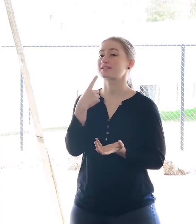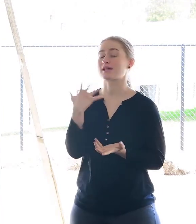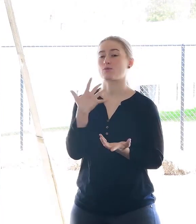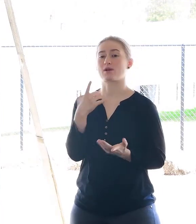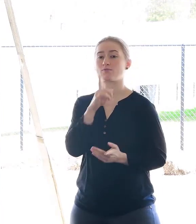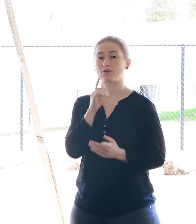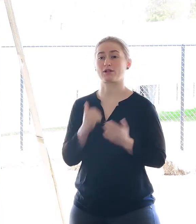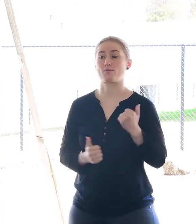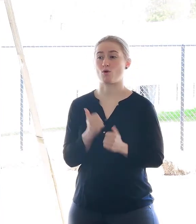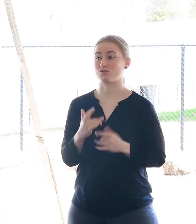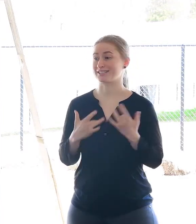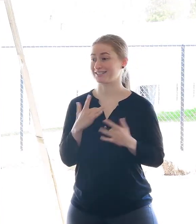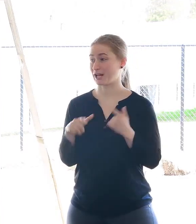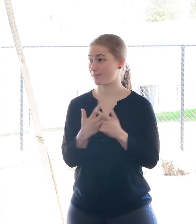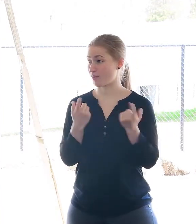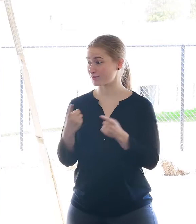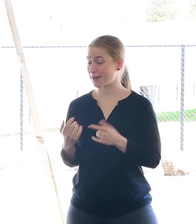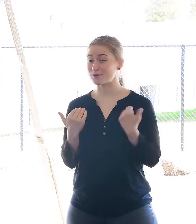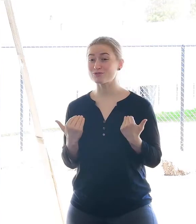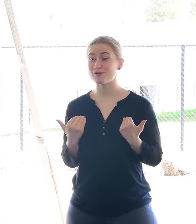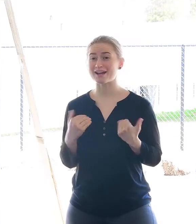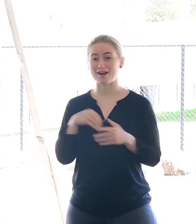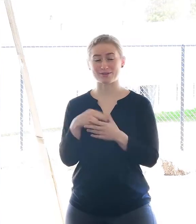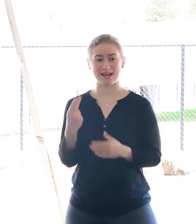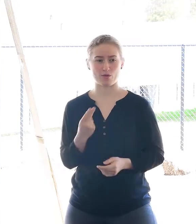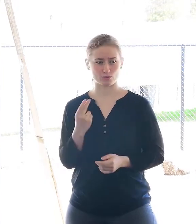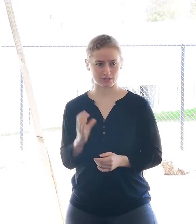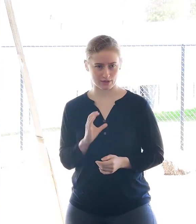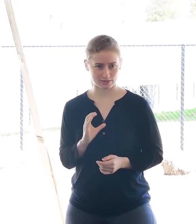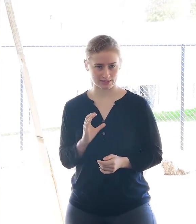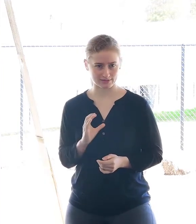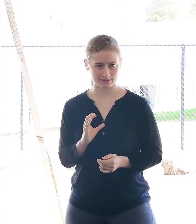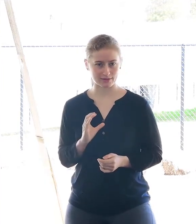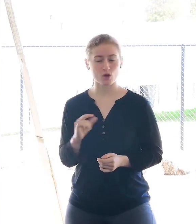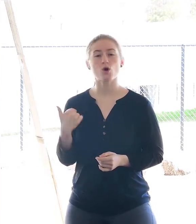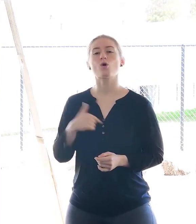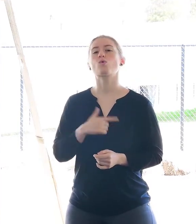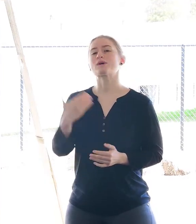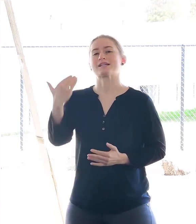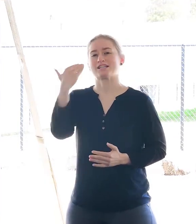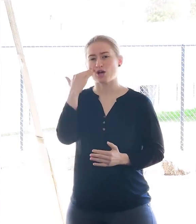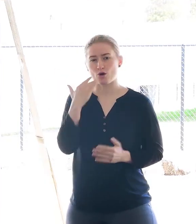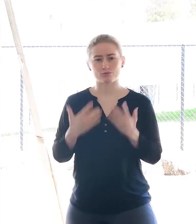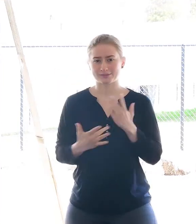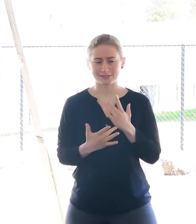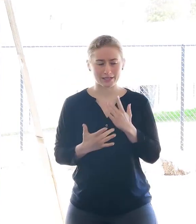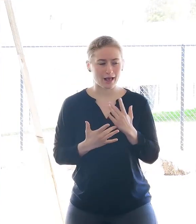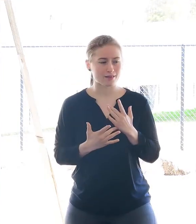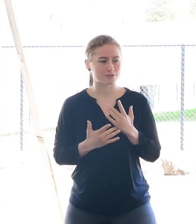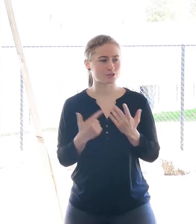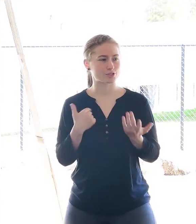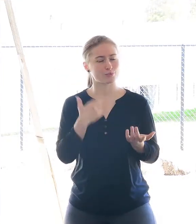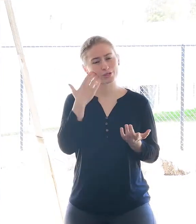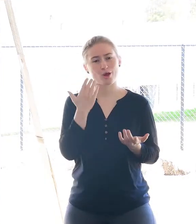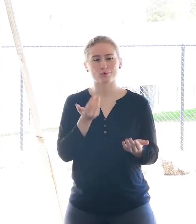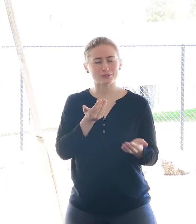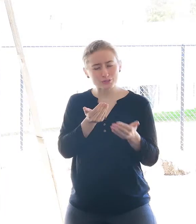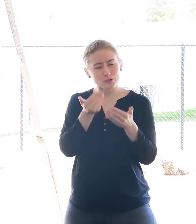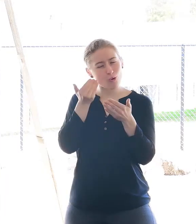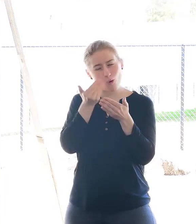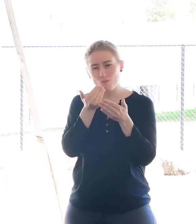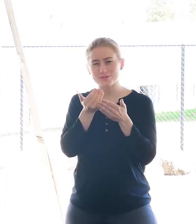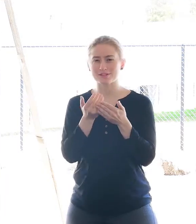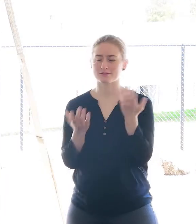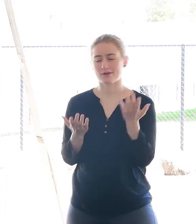particularly excited about what's happening right here in Howard County, we know that the technology is almost there. There's